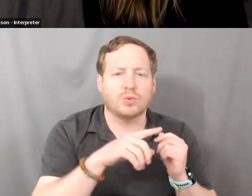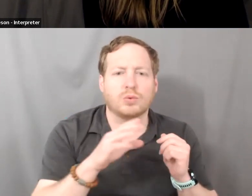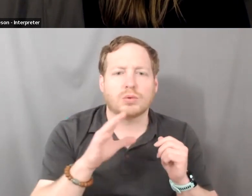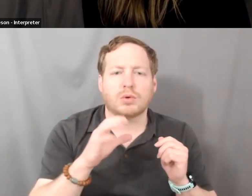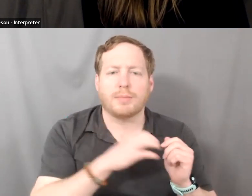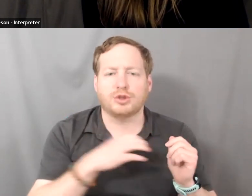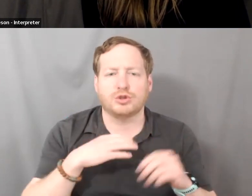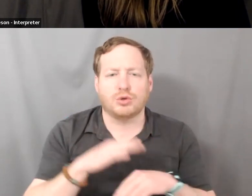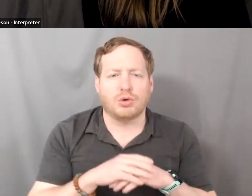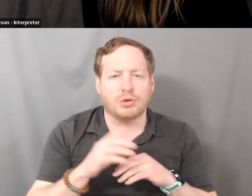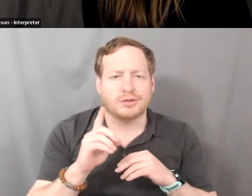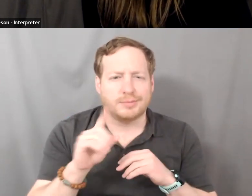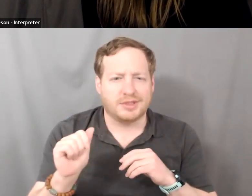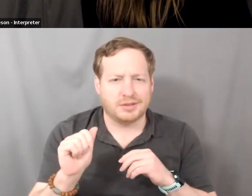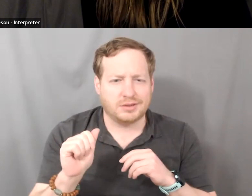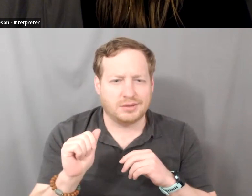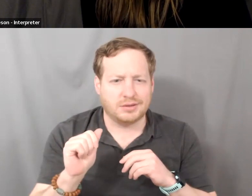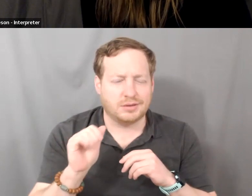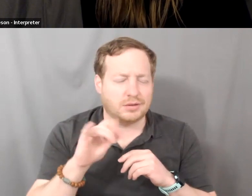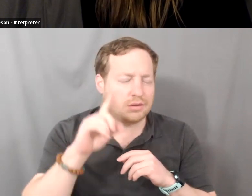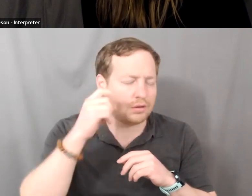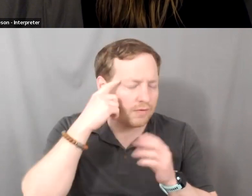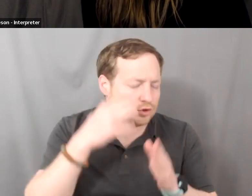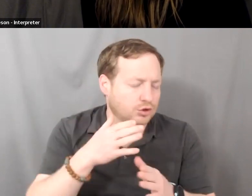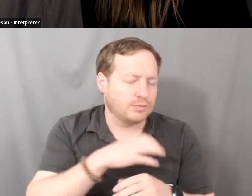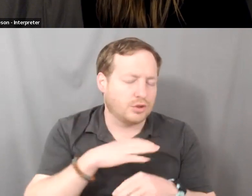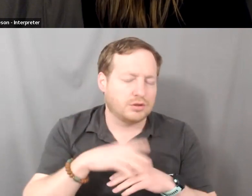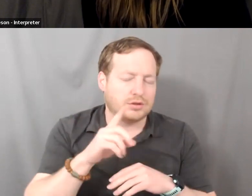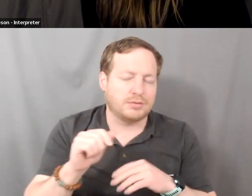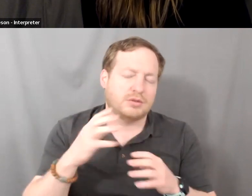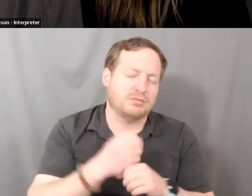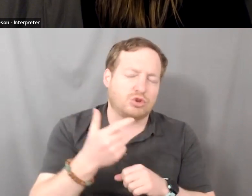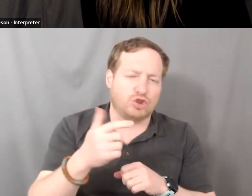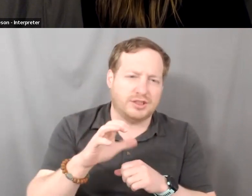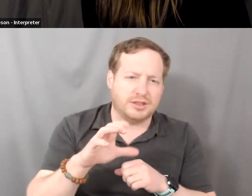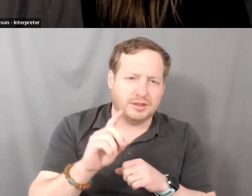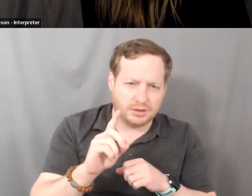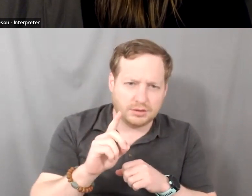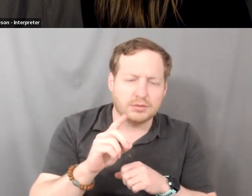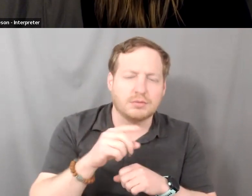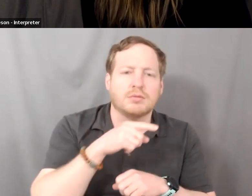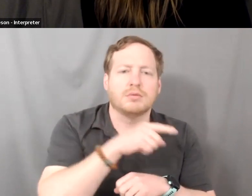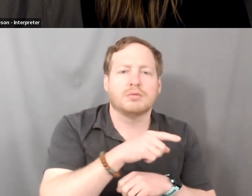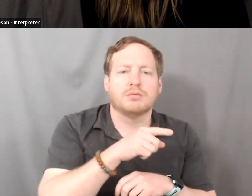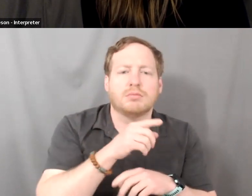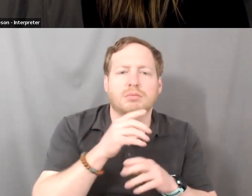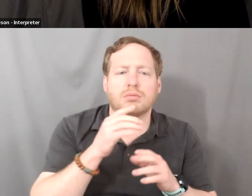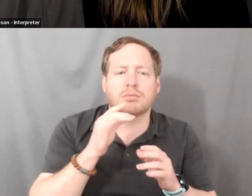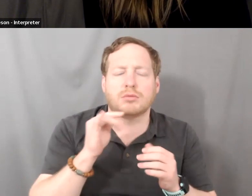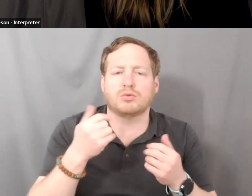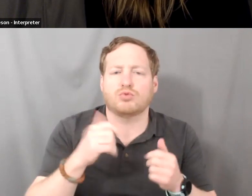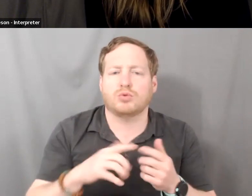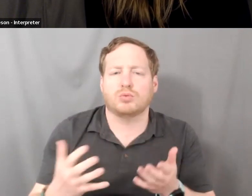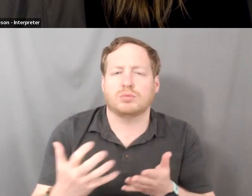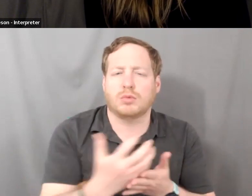question. I do know that the Commission on Disability, or excuse me, the Committee on Disability, GDC,